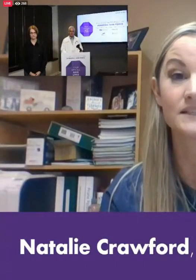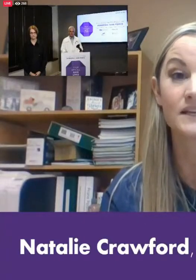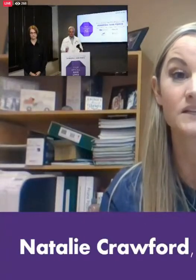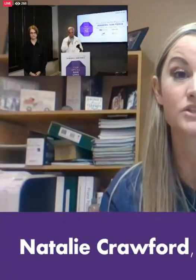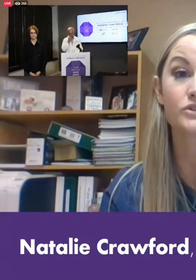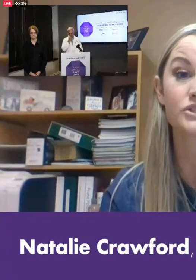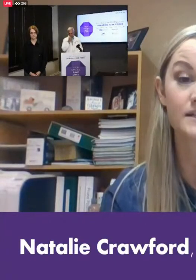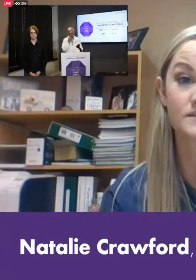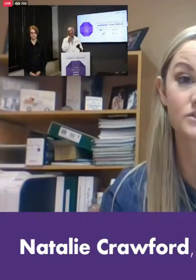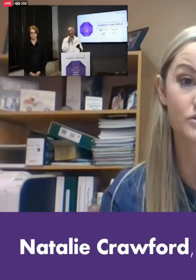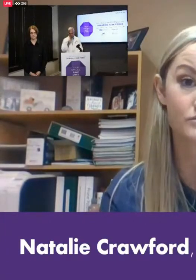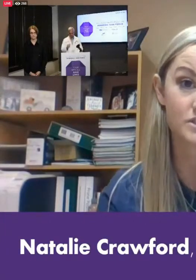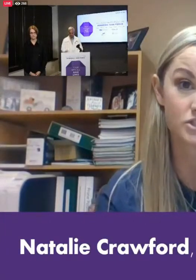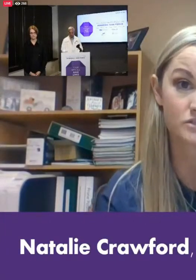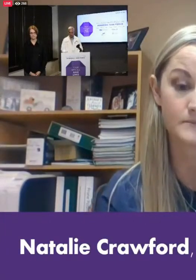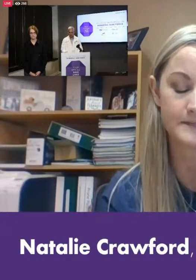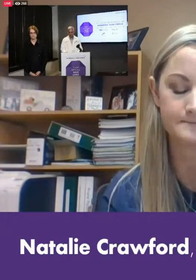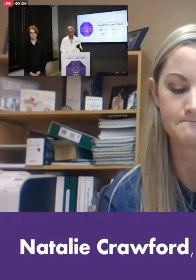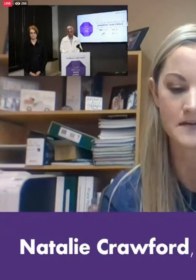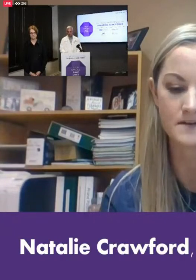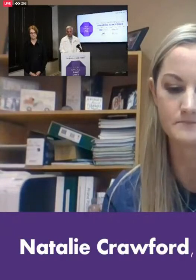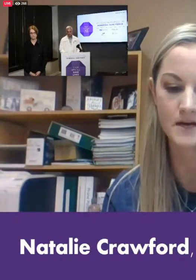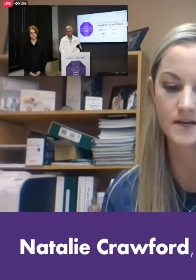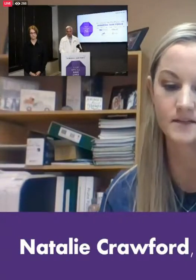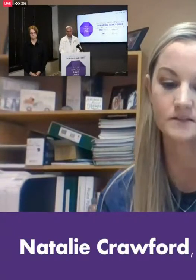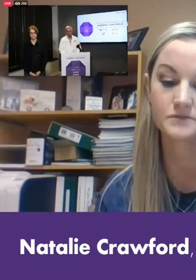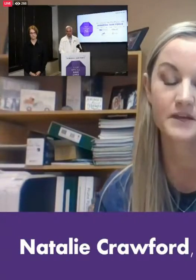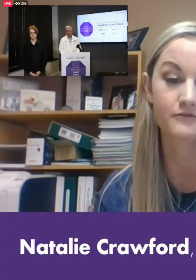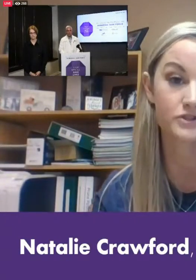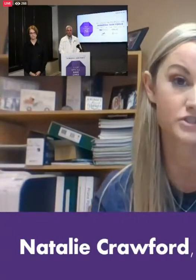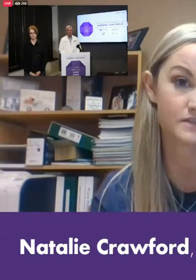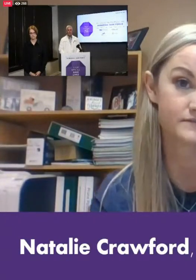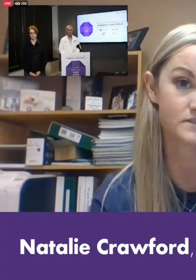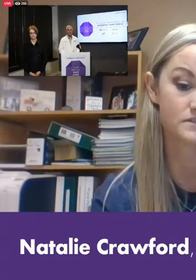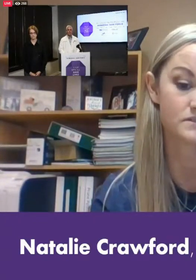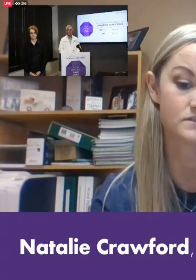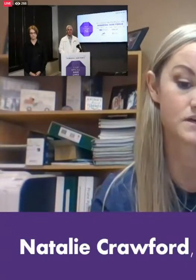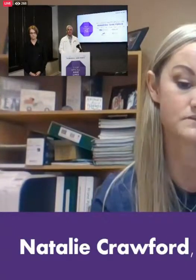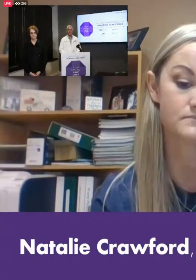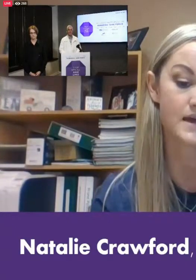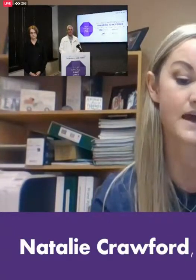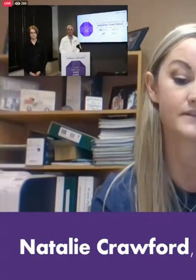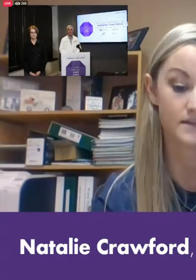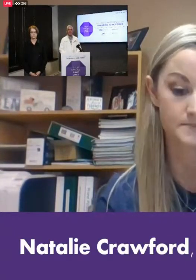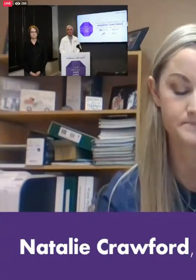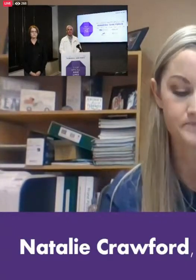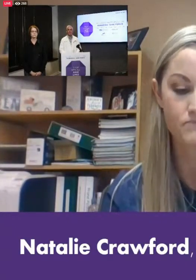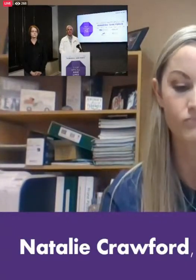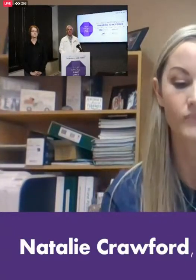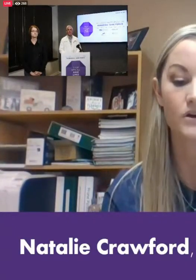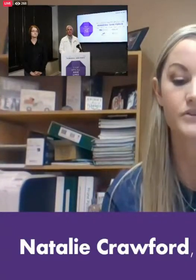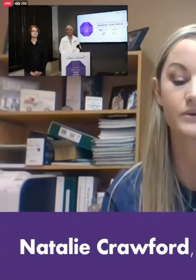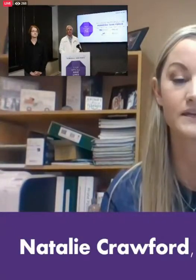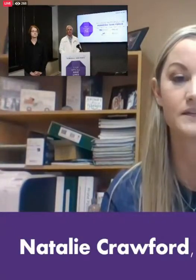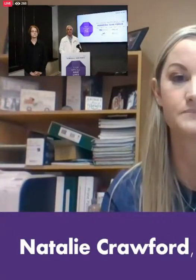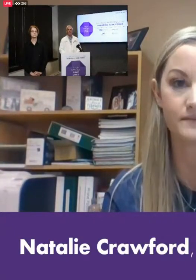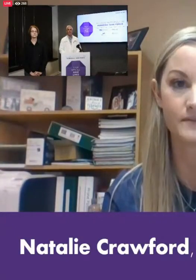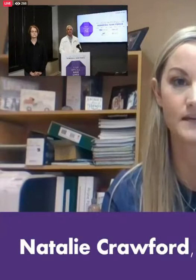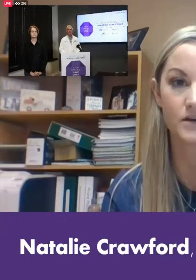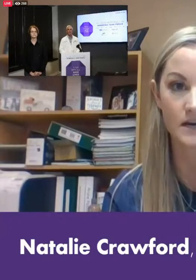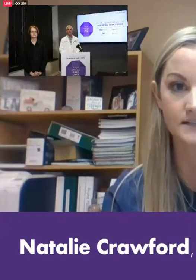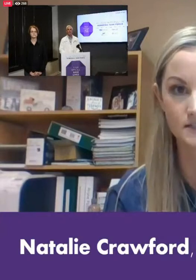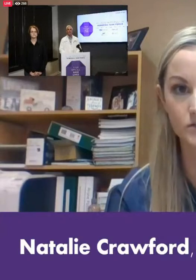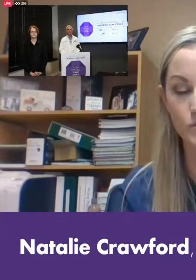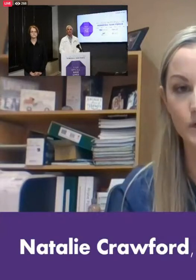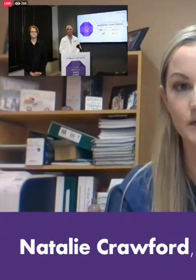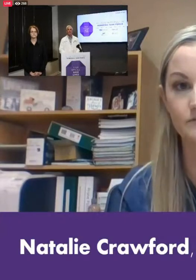and I didn't get a good chance to know this gentleman. It was my first shift having him, although he had